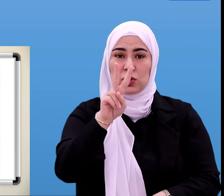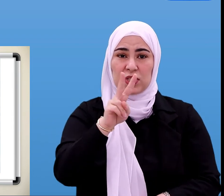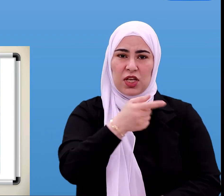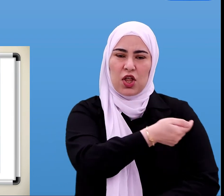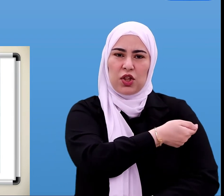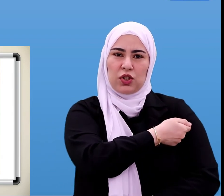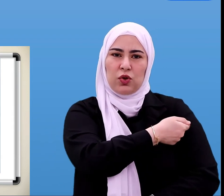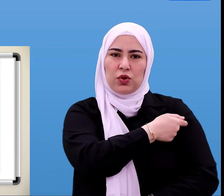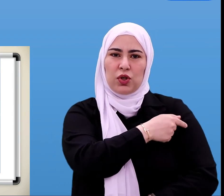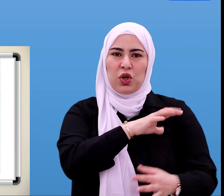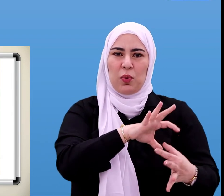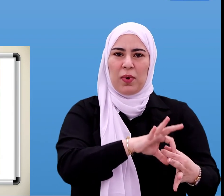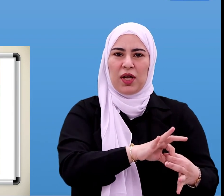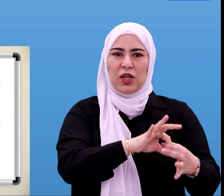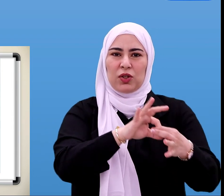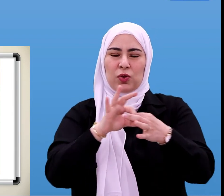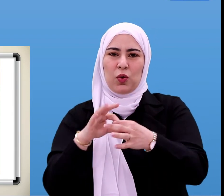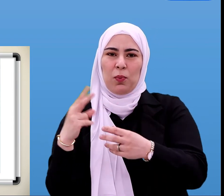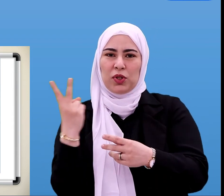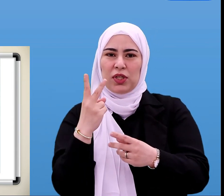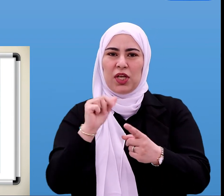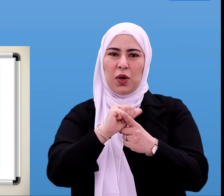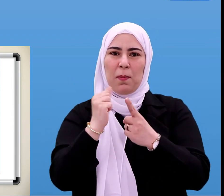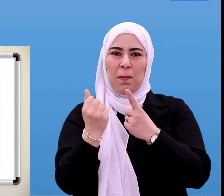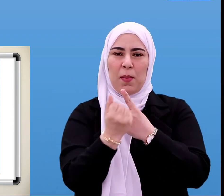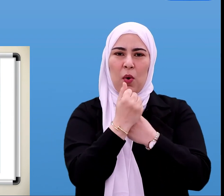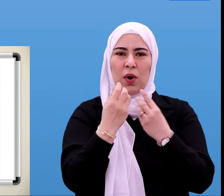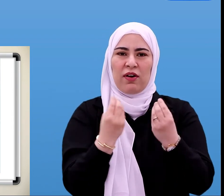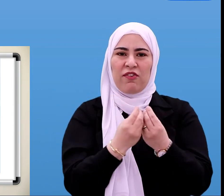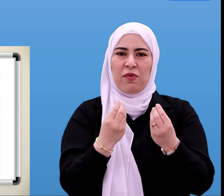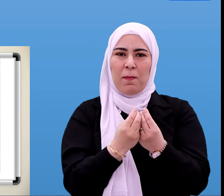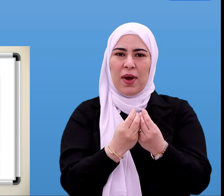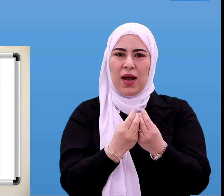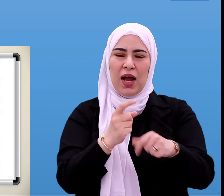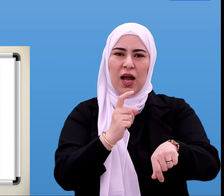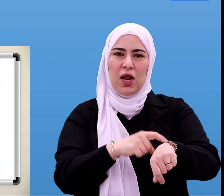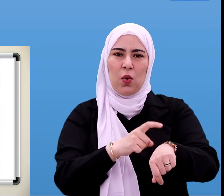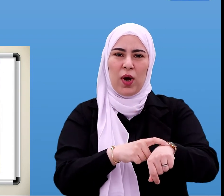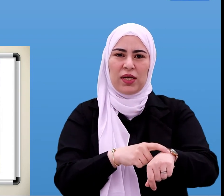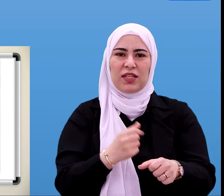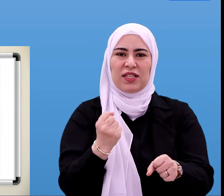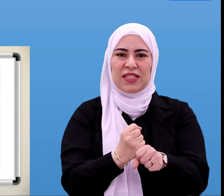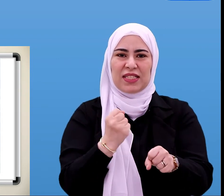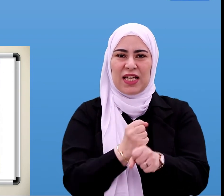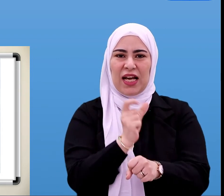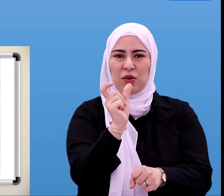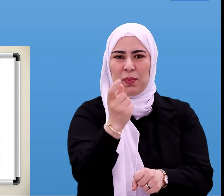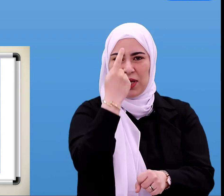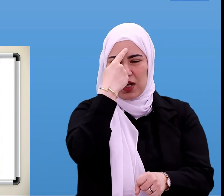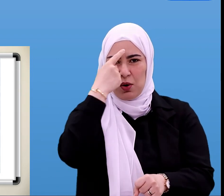connecting your situation to the time. So you use the word for to connect between